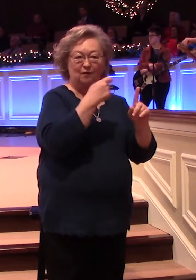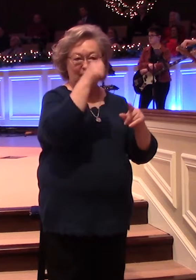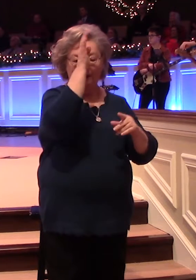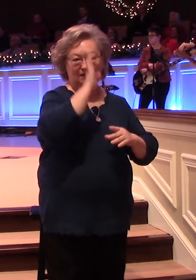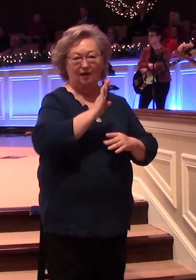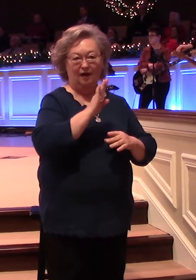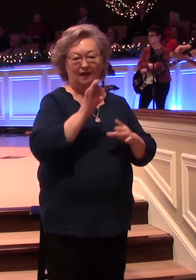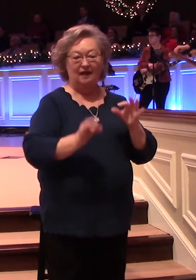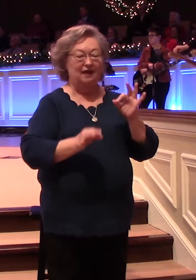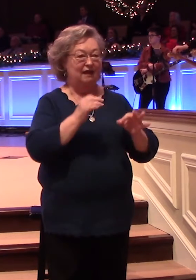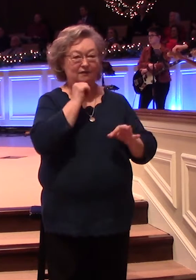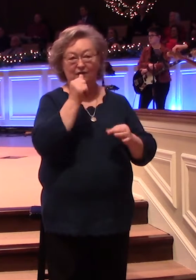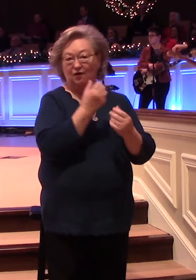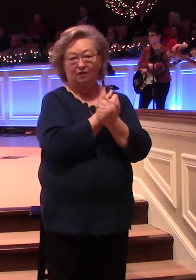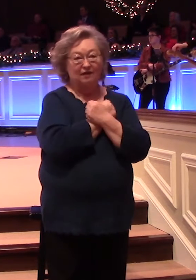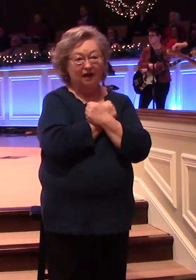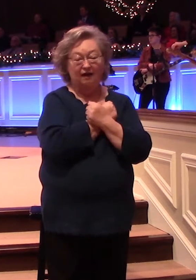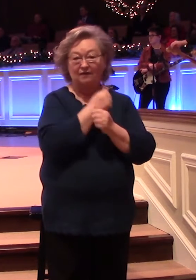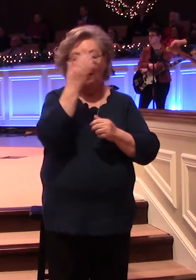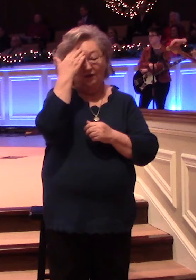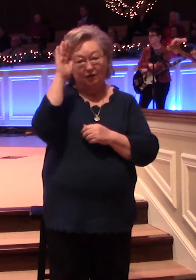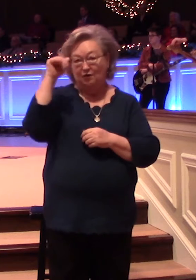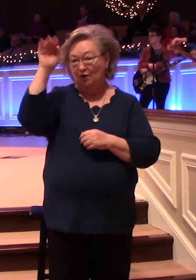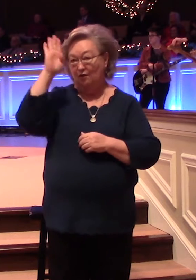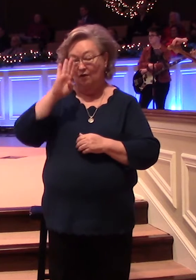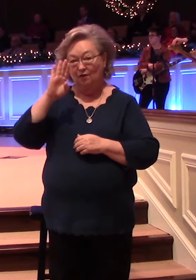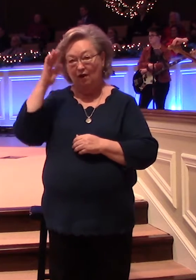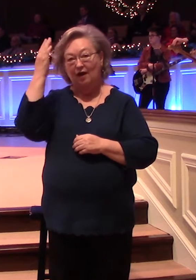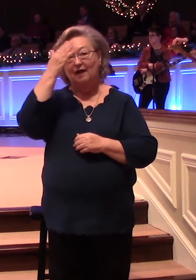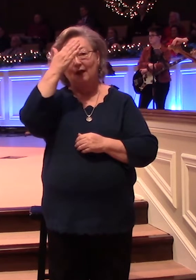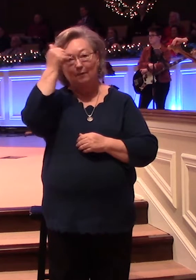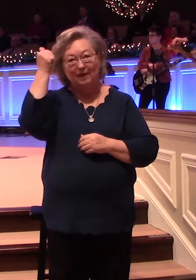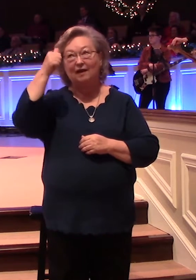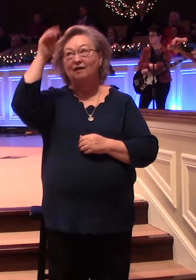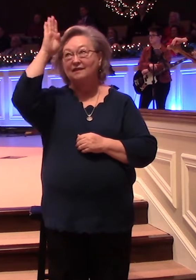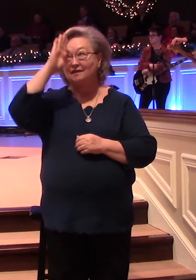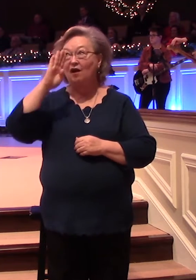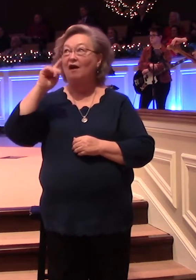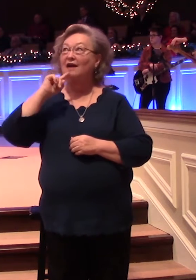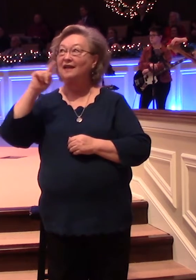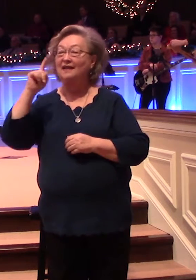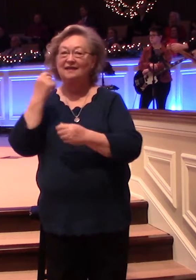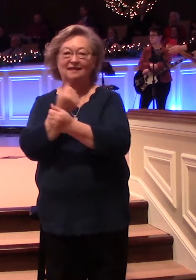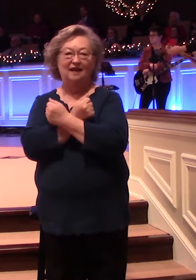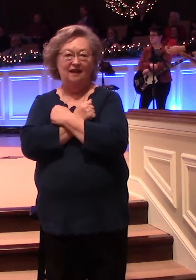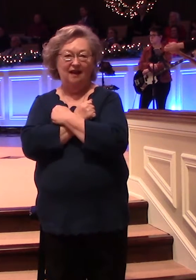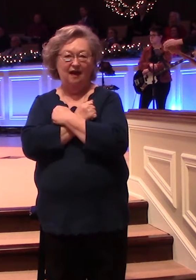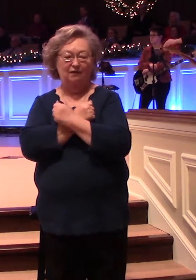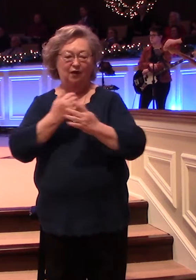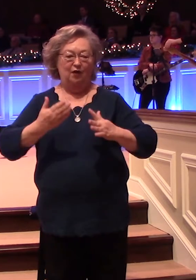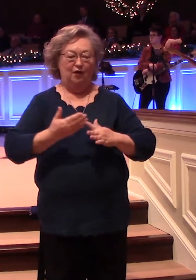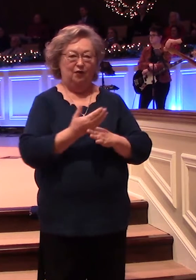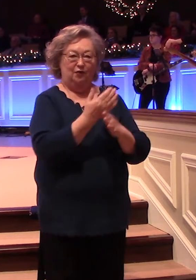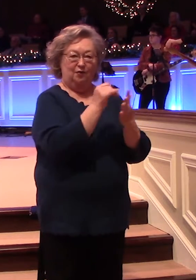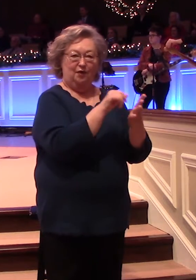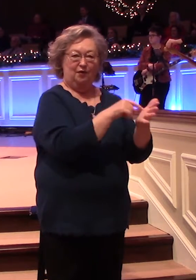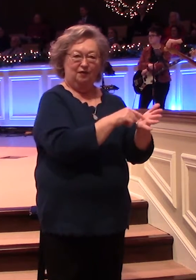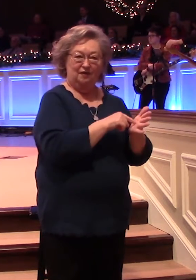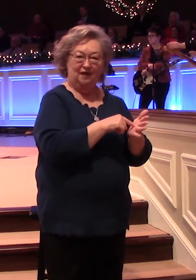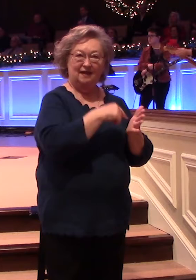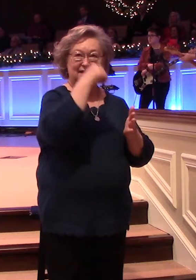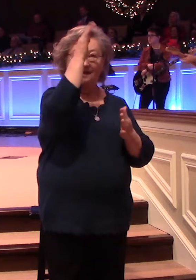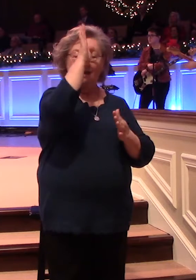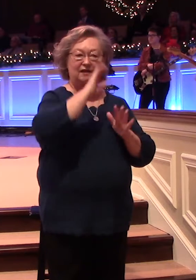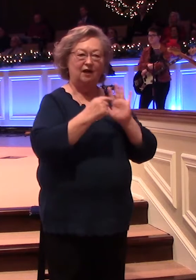does not know God, for God is love. By this, the love of God was manifested in